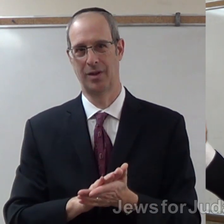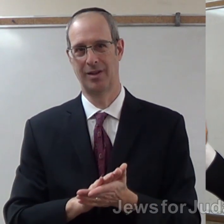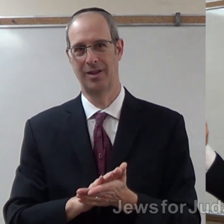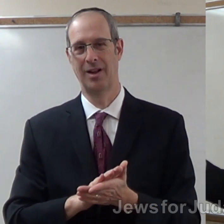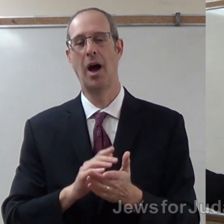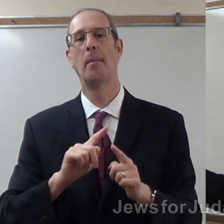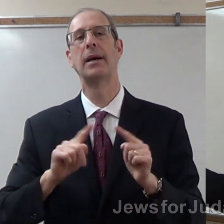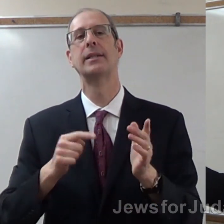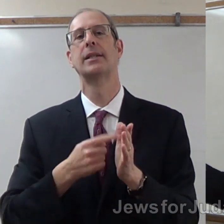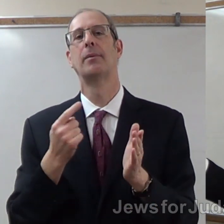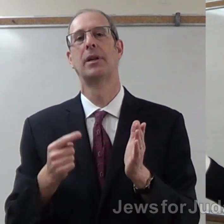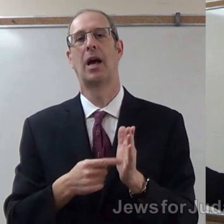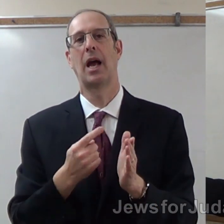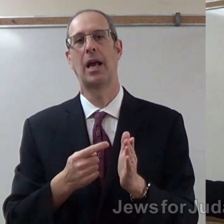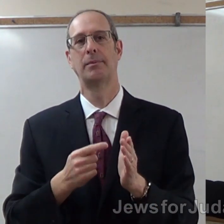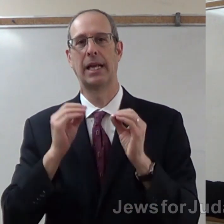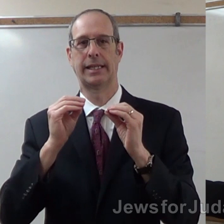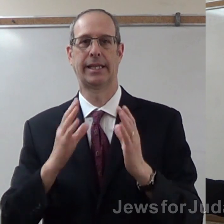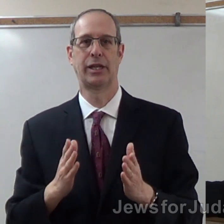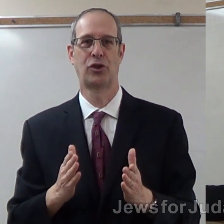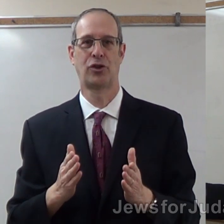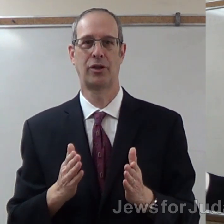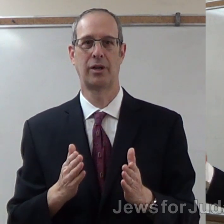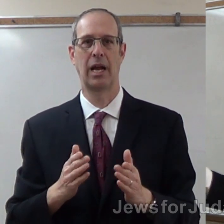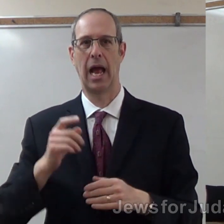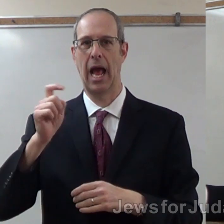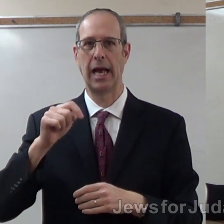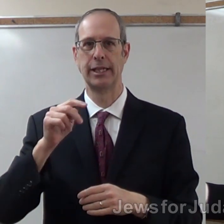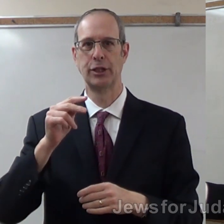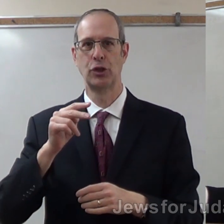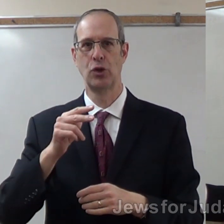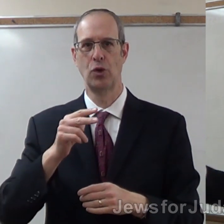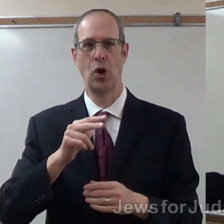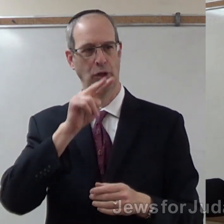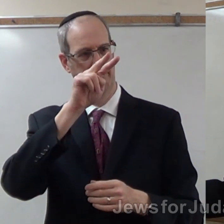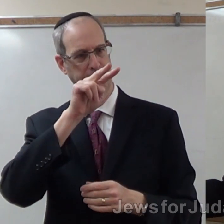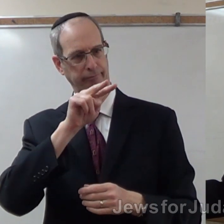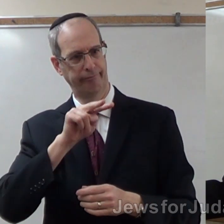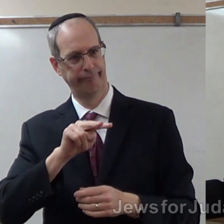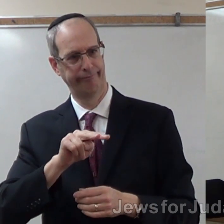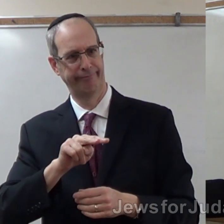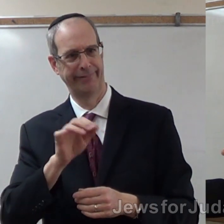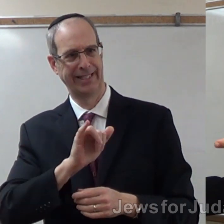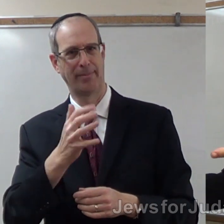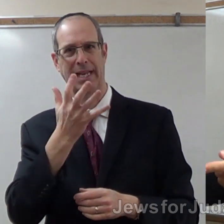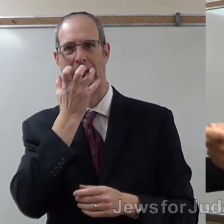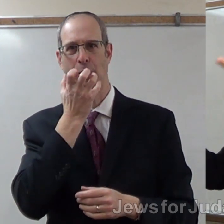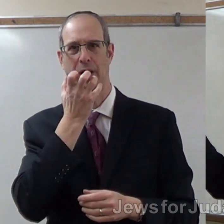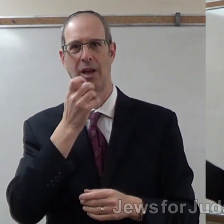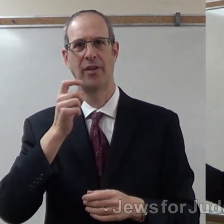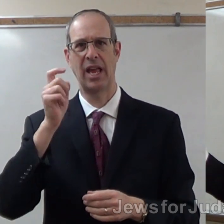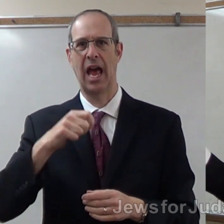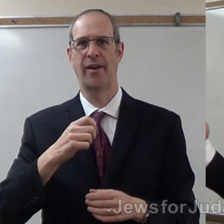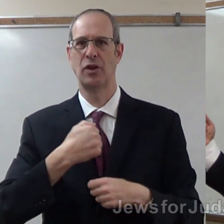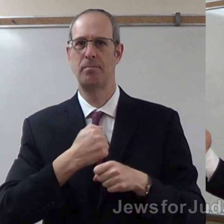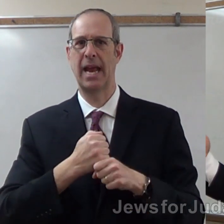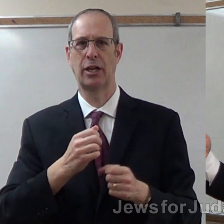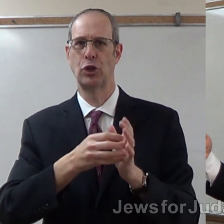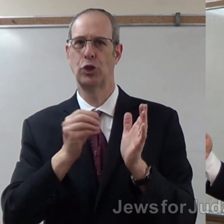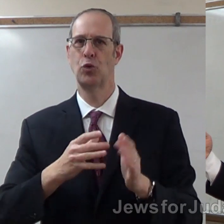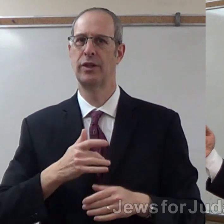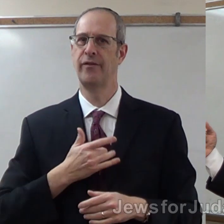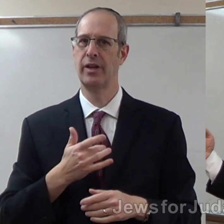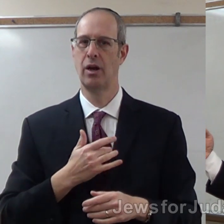but sometimes a teacher has to look like they're angry. They have to make the students